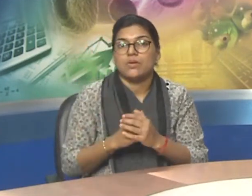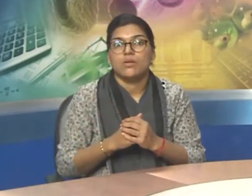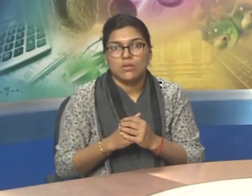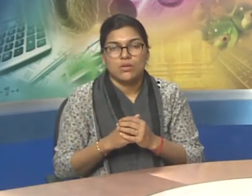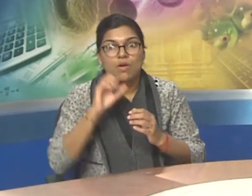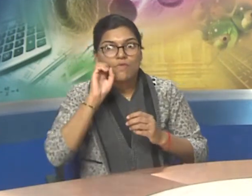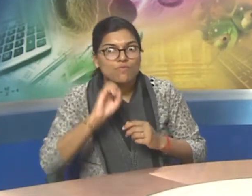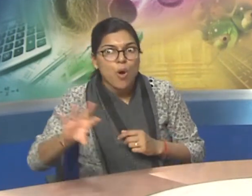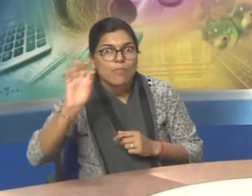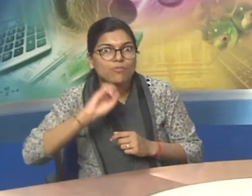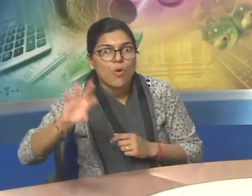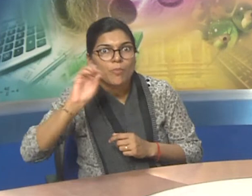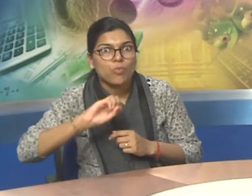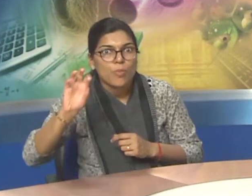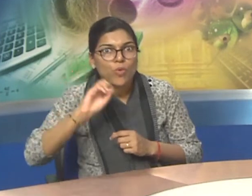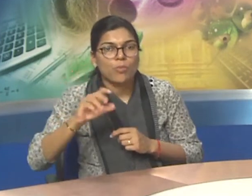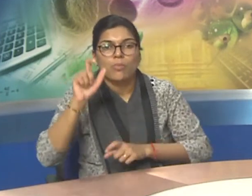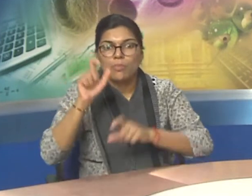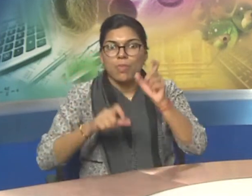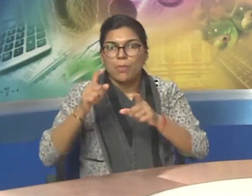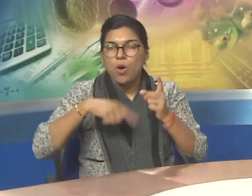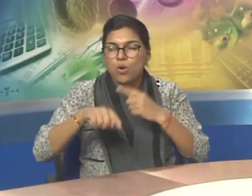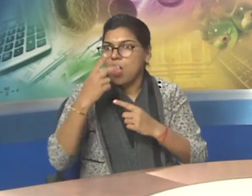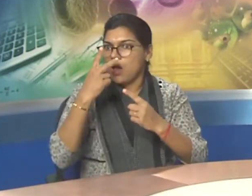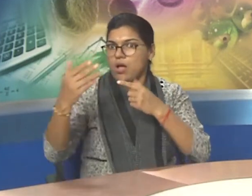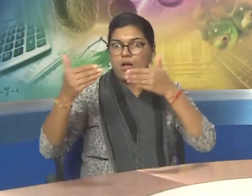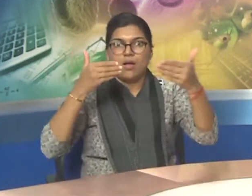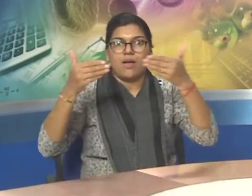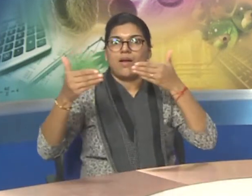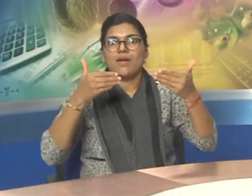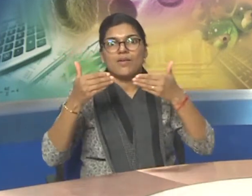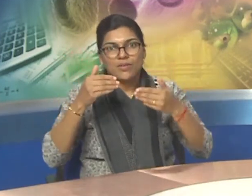Next to that is the fifth important implication, that is publicity.